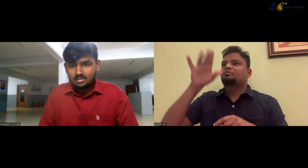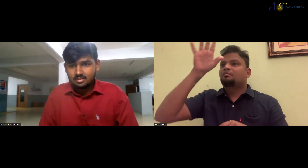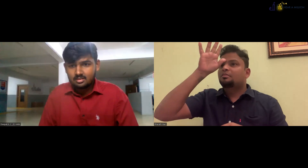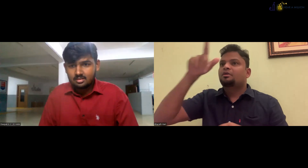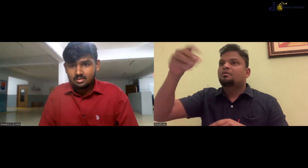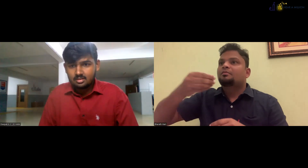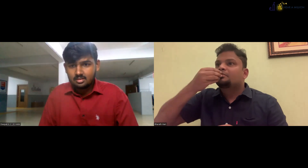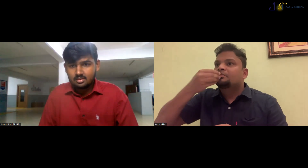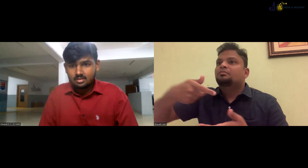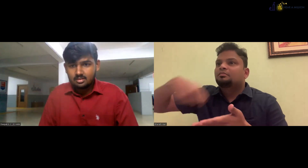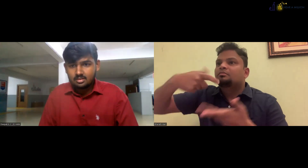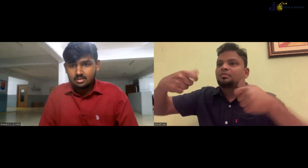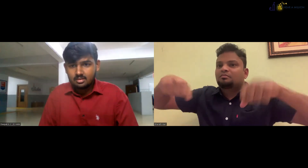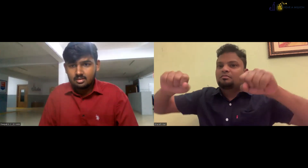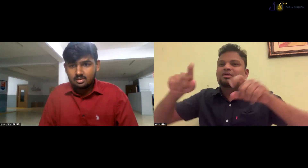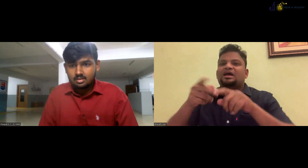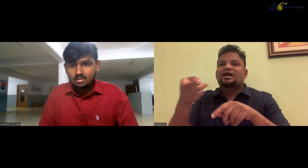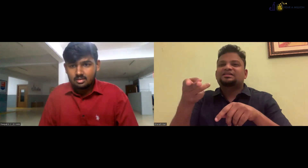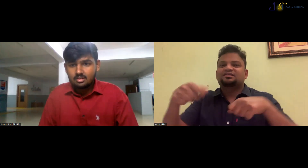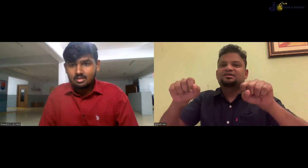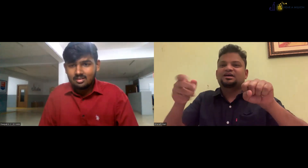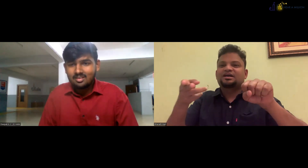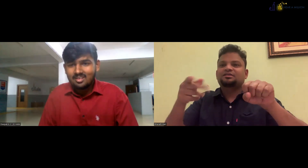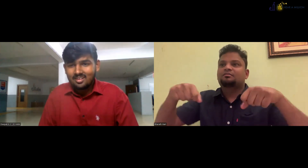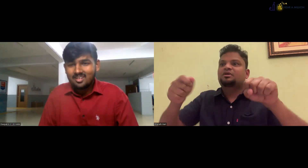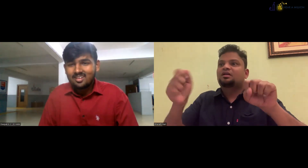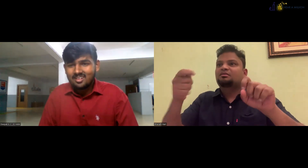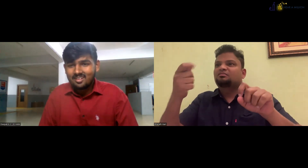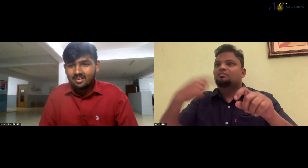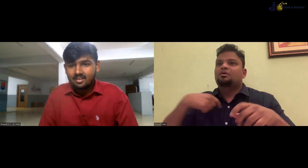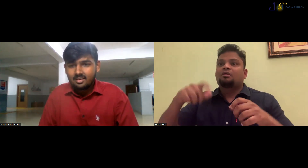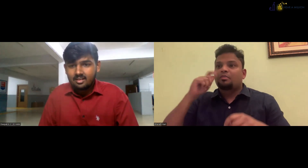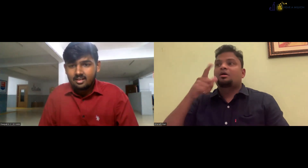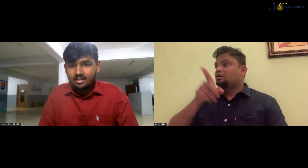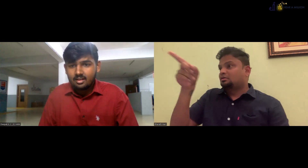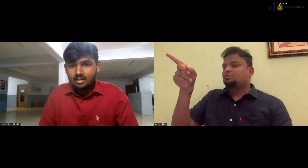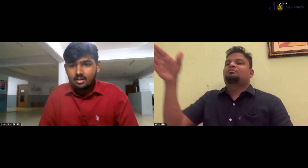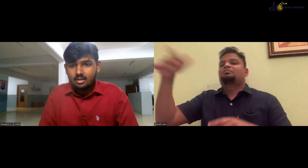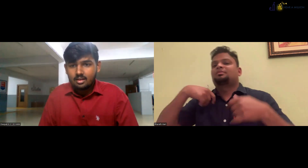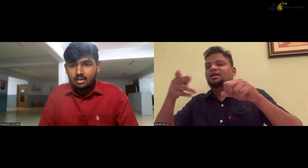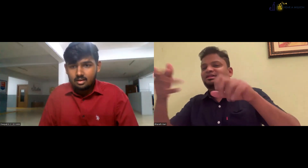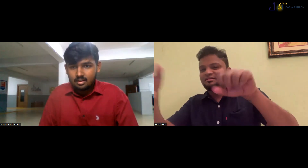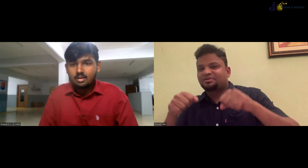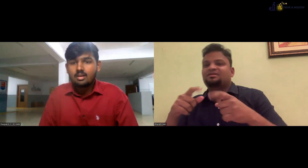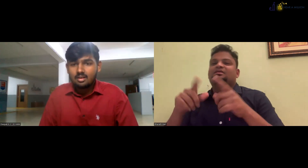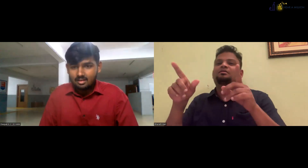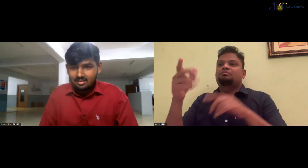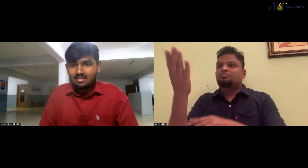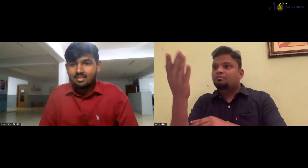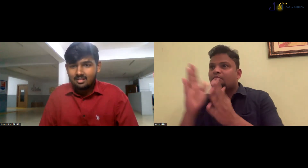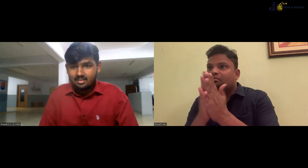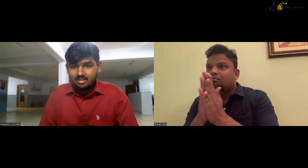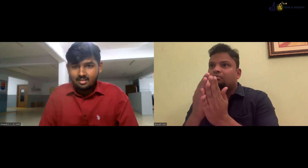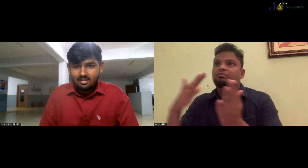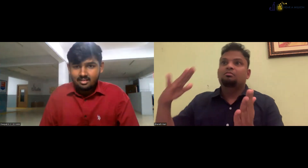translator and gesture, food, bike, rented bikes. The person would